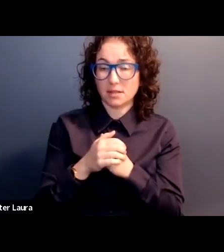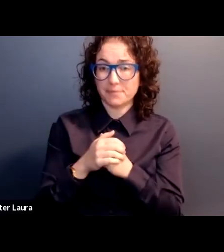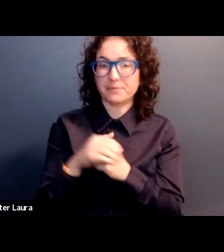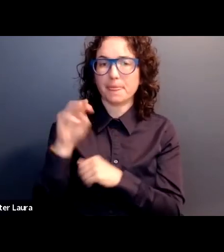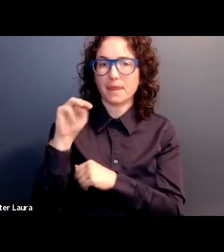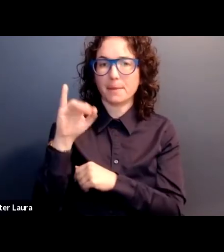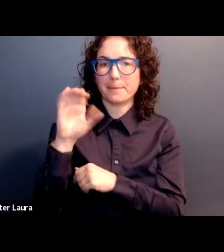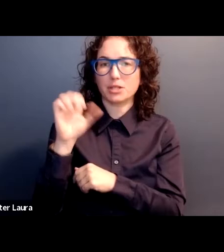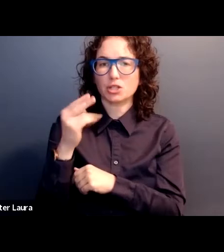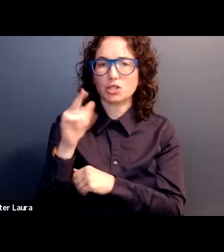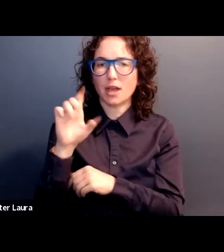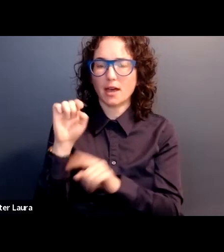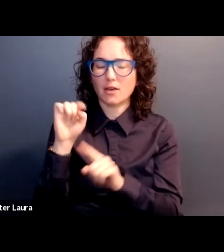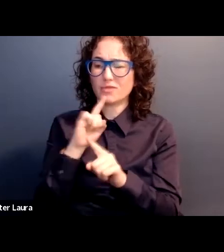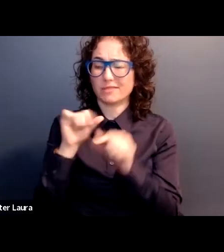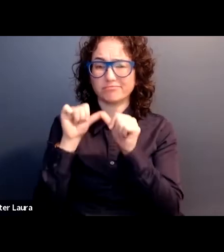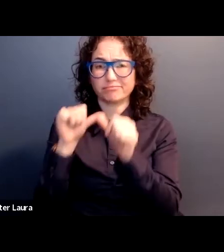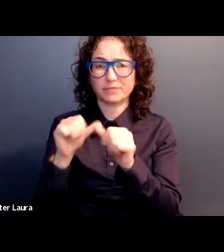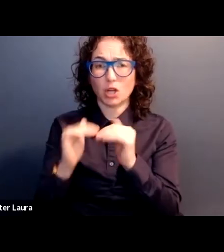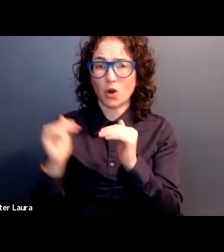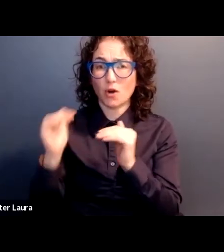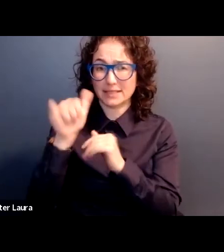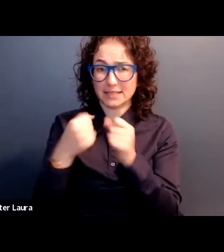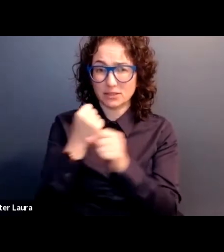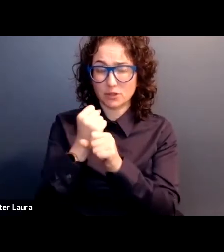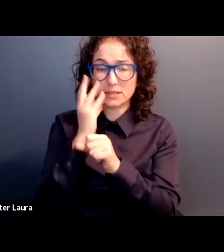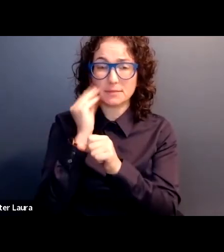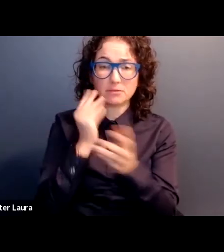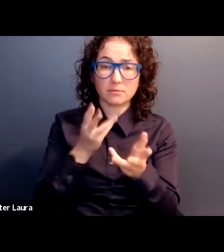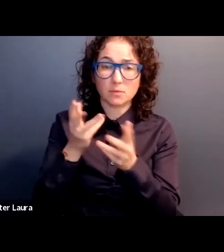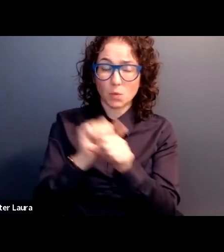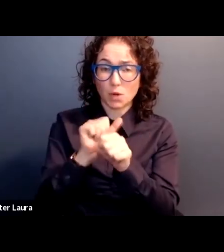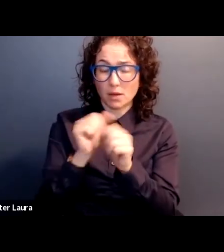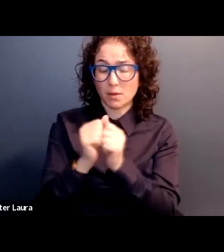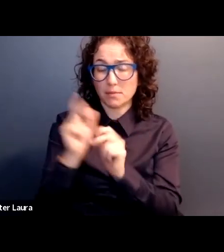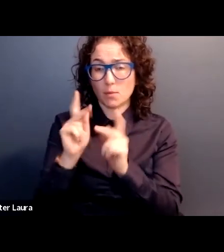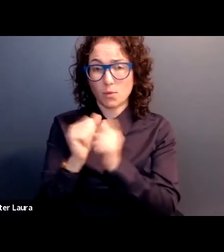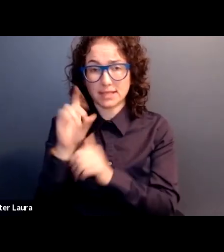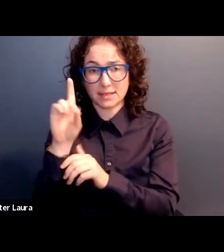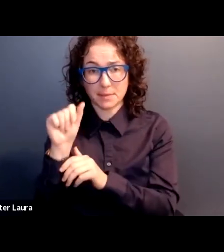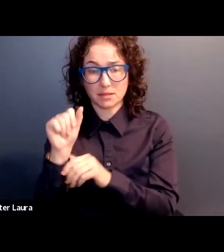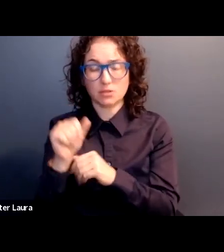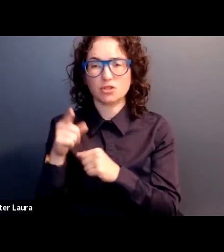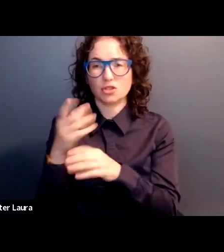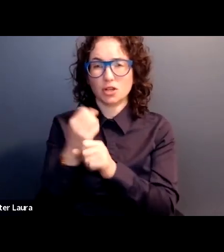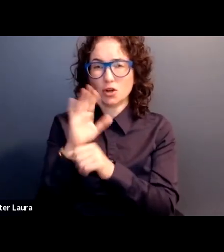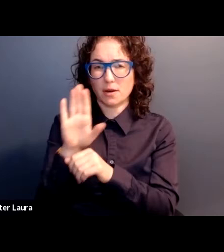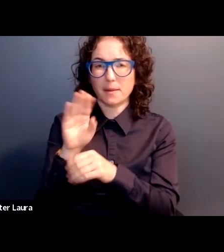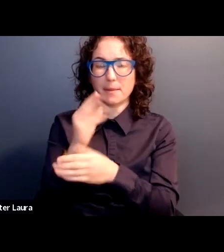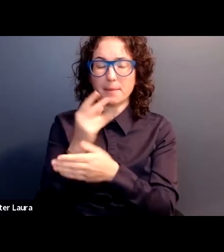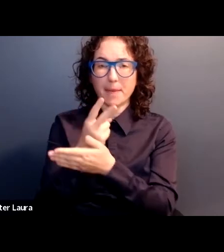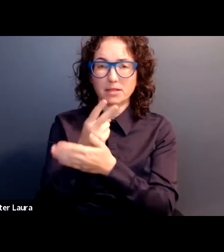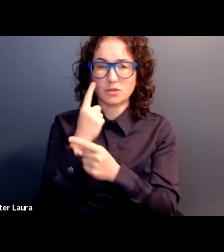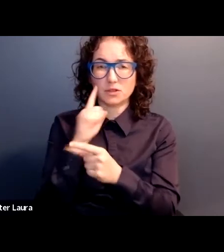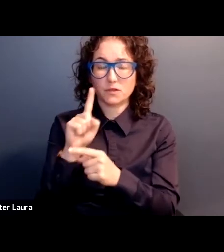has over 10 years experience working with people with disabilities. Nichelle received her master's in international